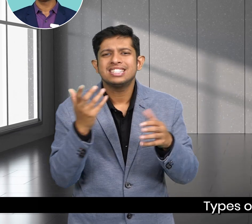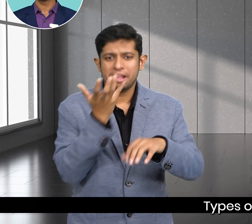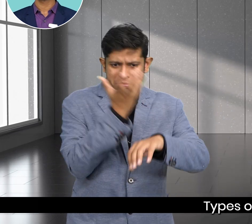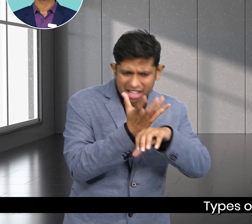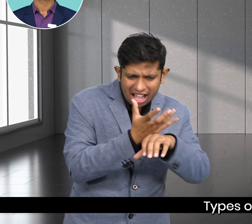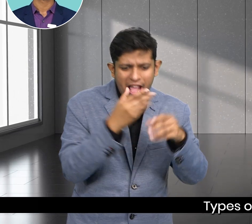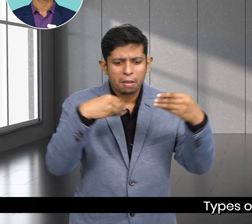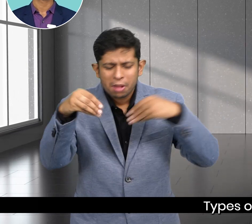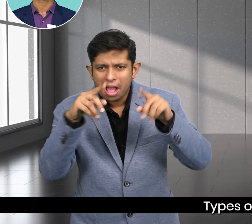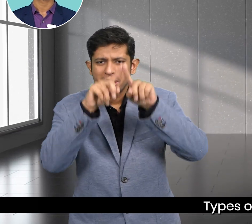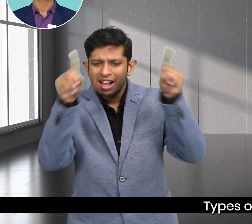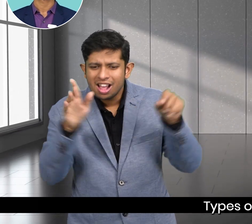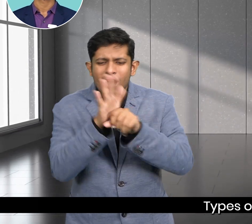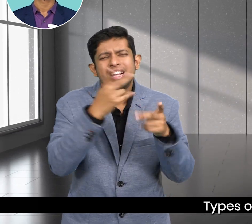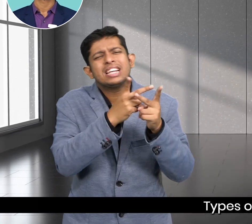Types of objects.